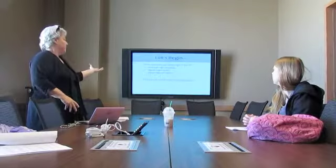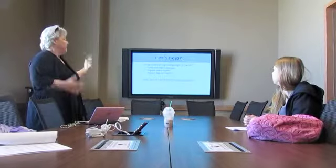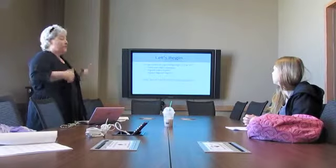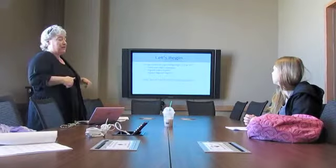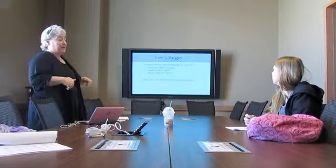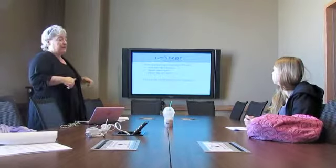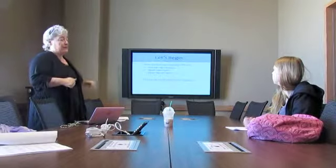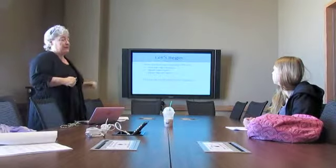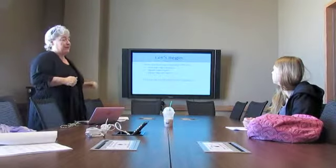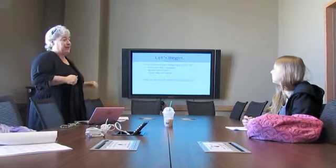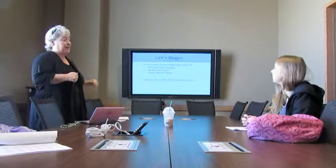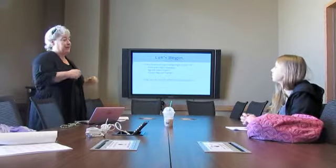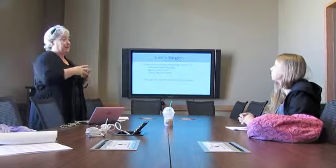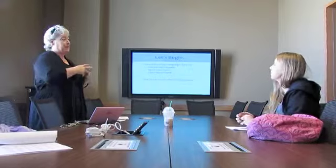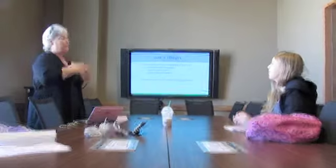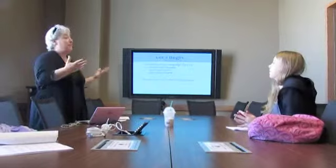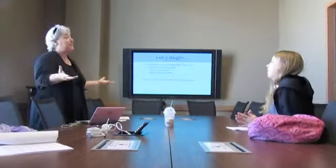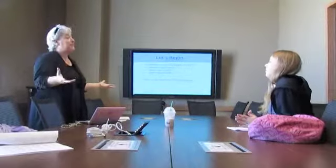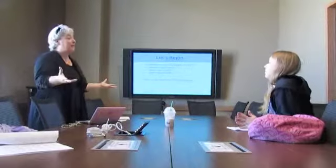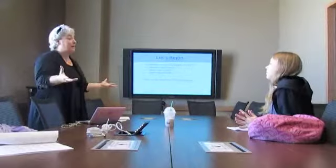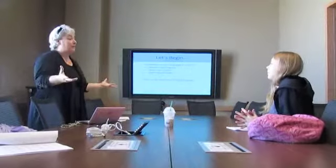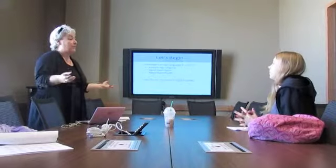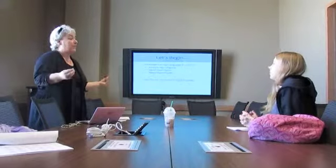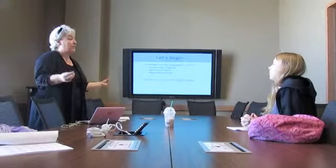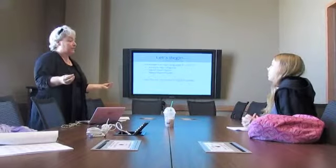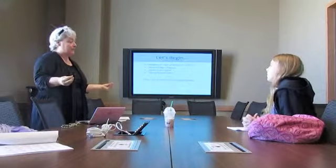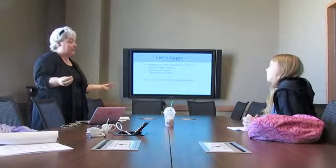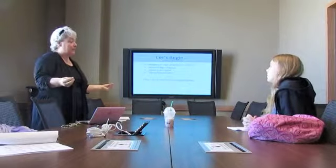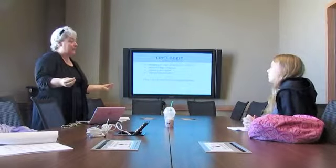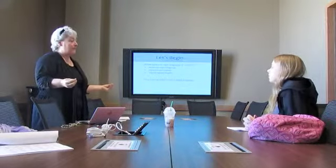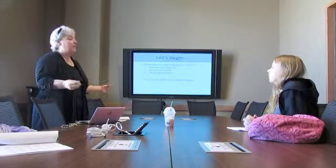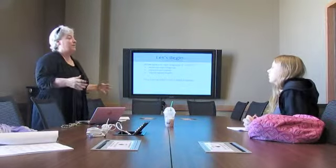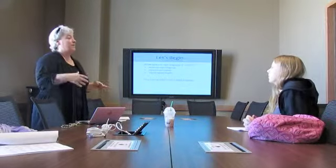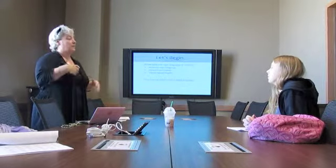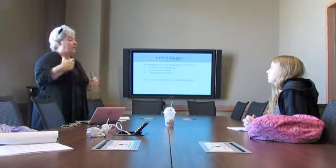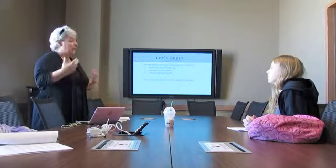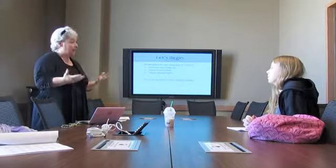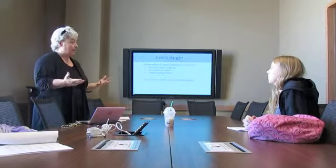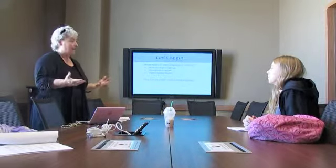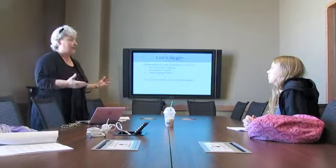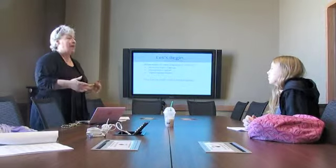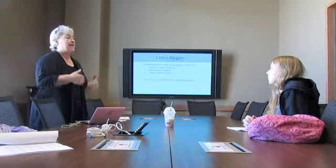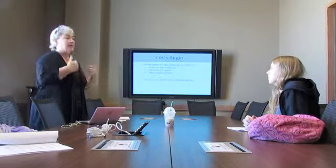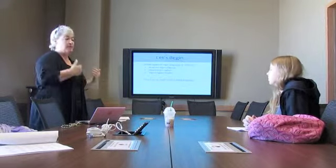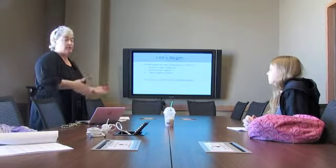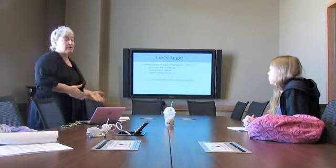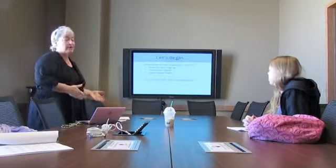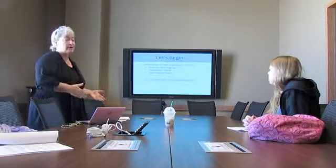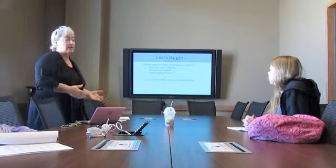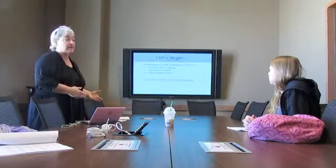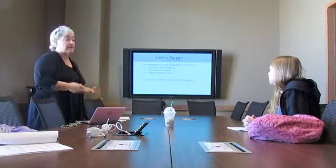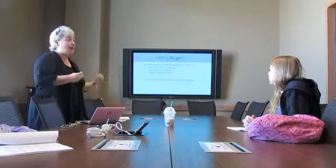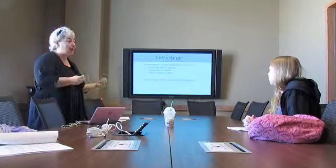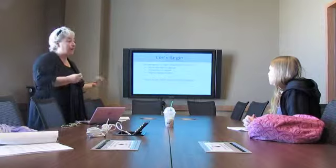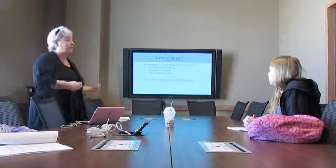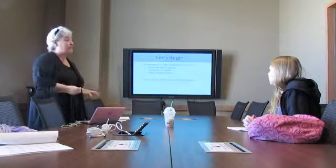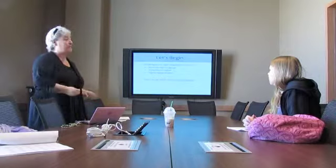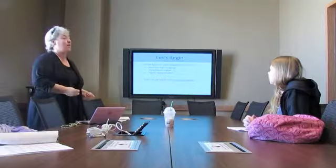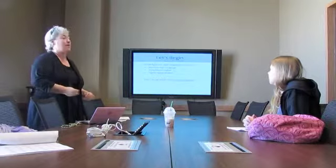reason we do this is because babies have a really difficult time learning how to communicate. The motor skills for their tongue and lips are not